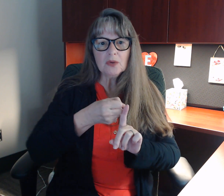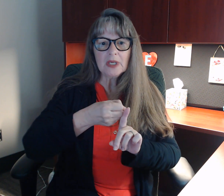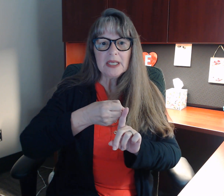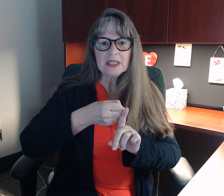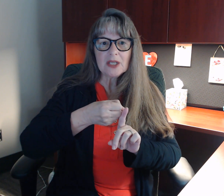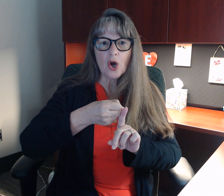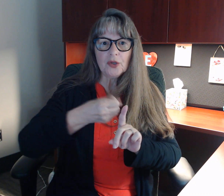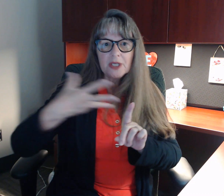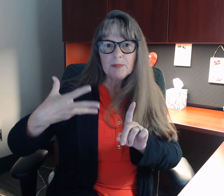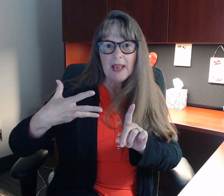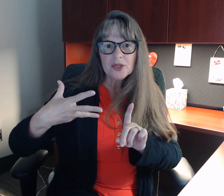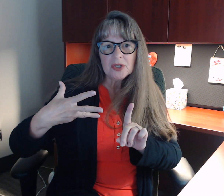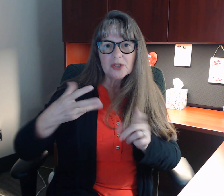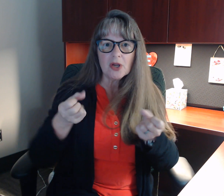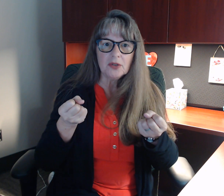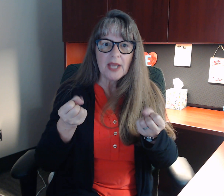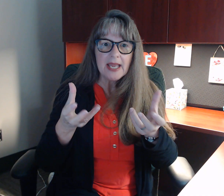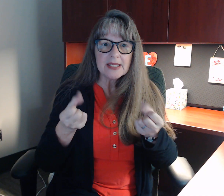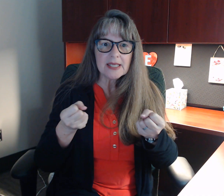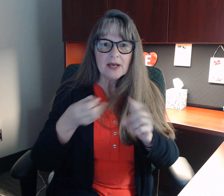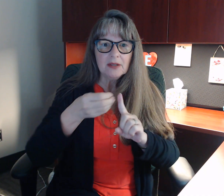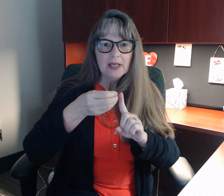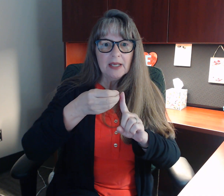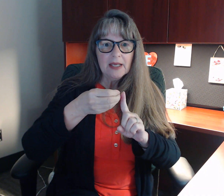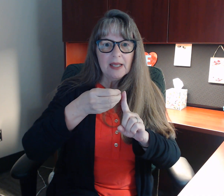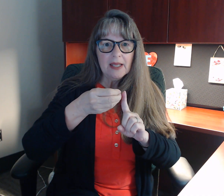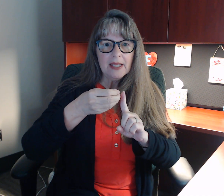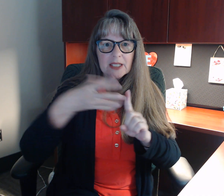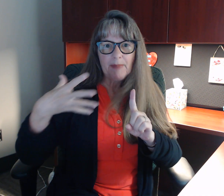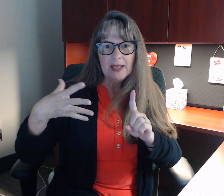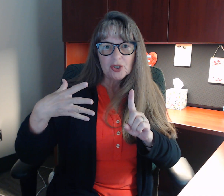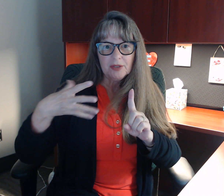It's called expansion. It's called ASL expansion.